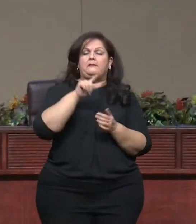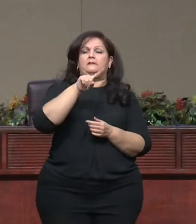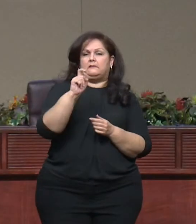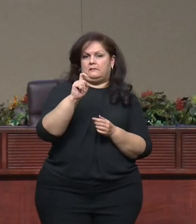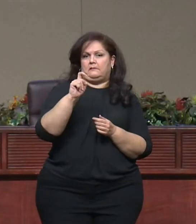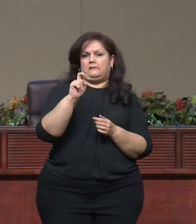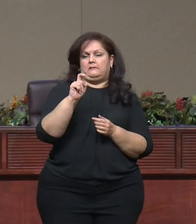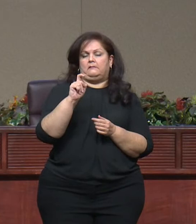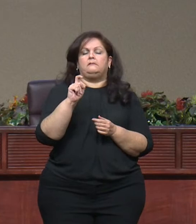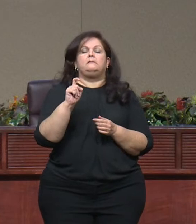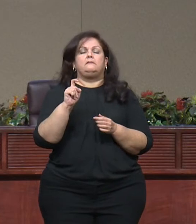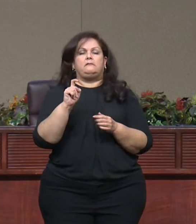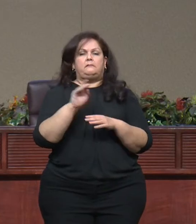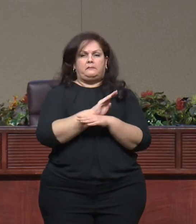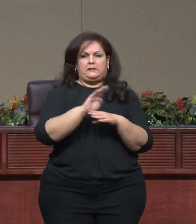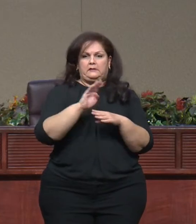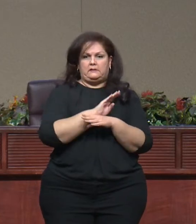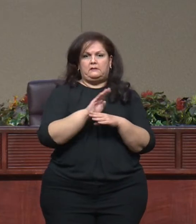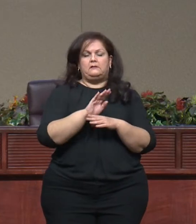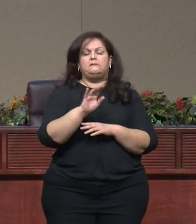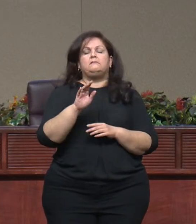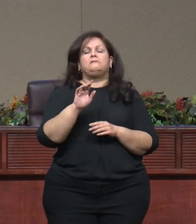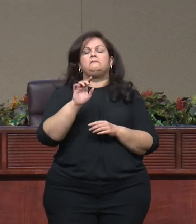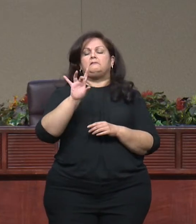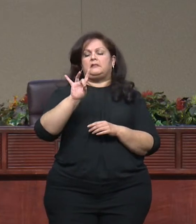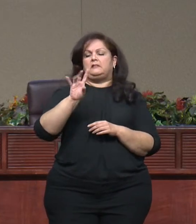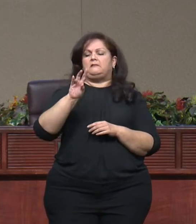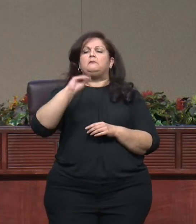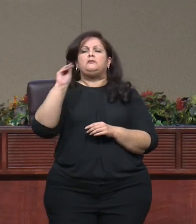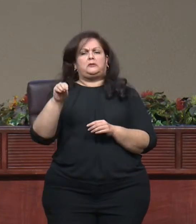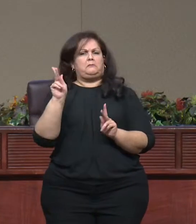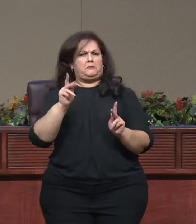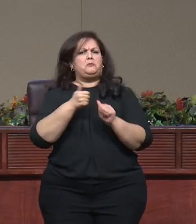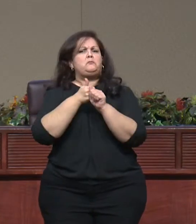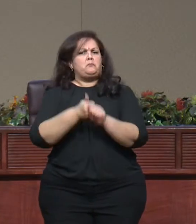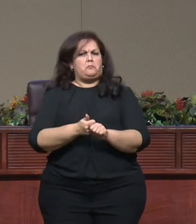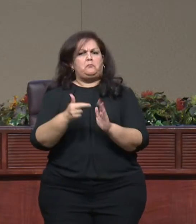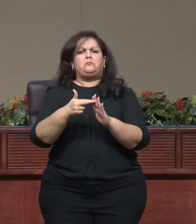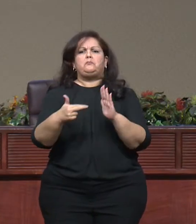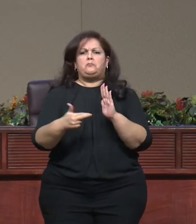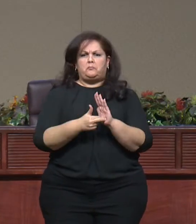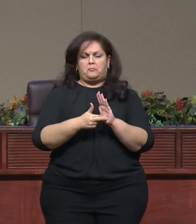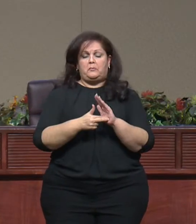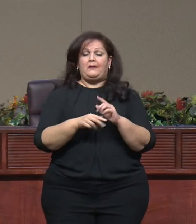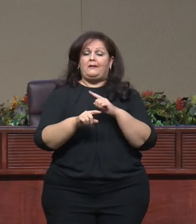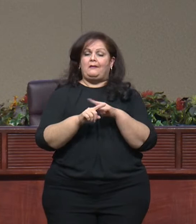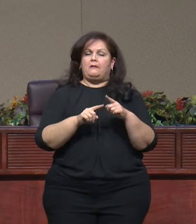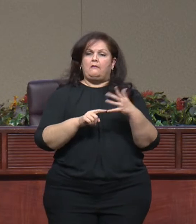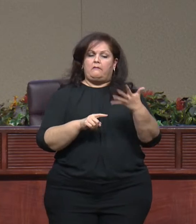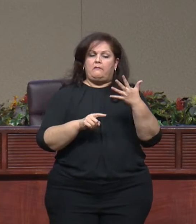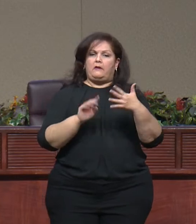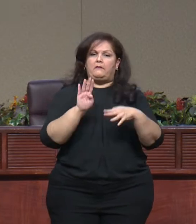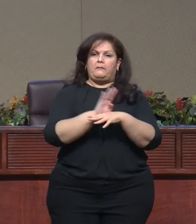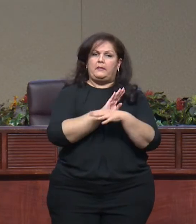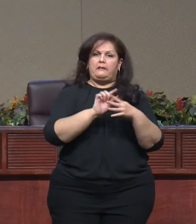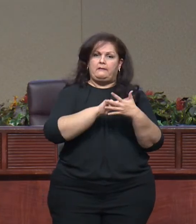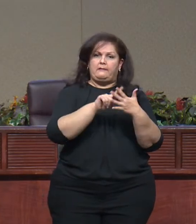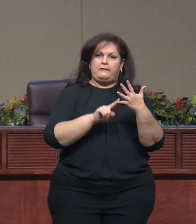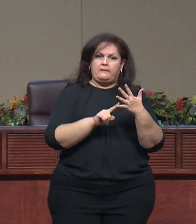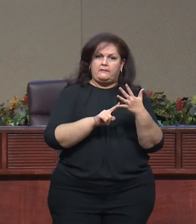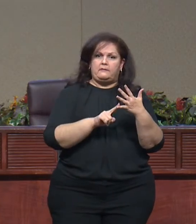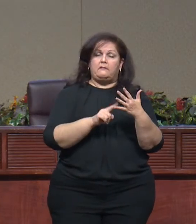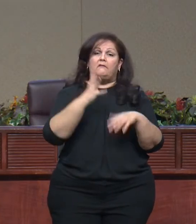a first-time compliance rate of 87%. The teams have visited 5 businesses a total of